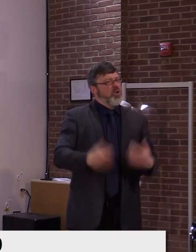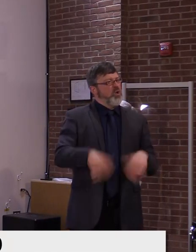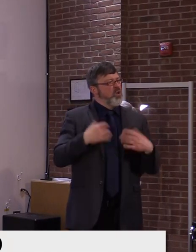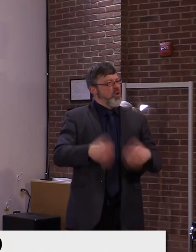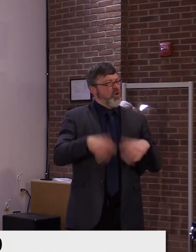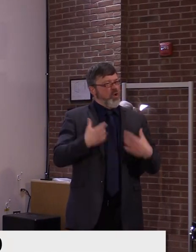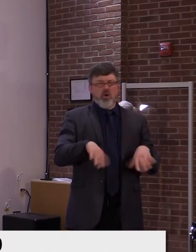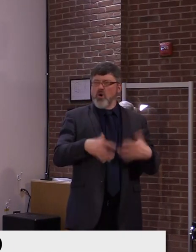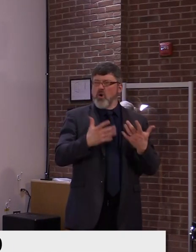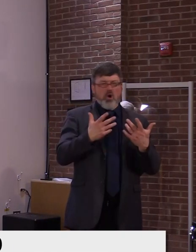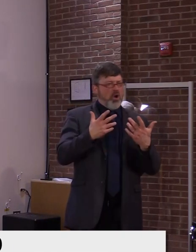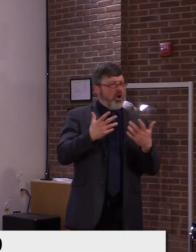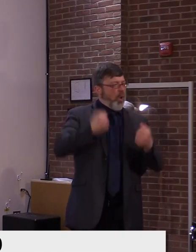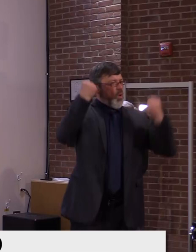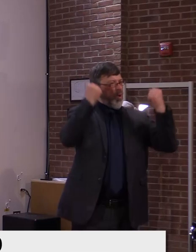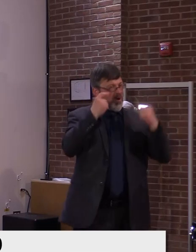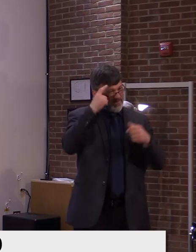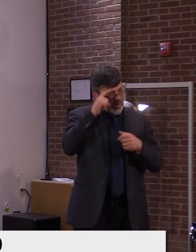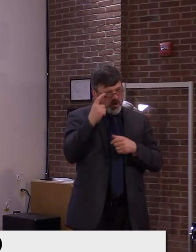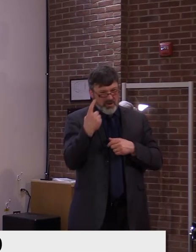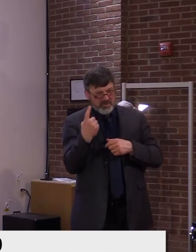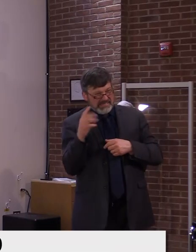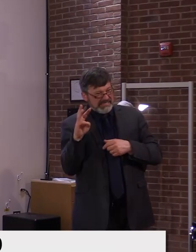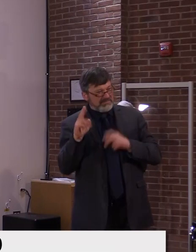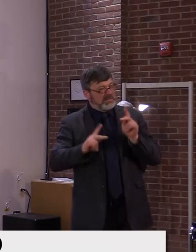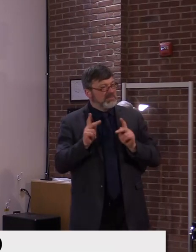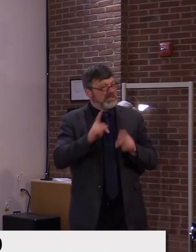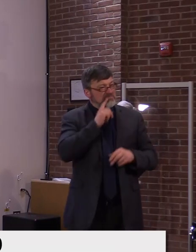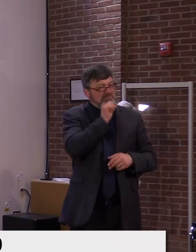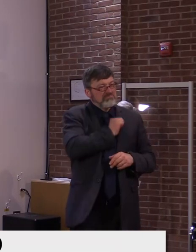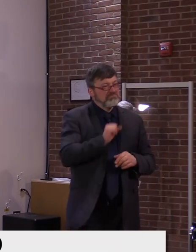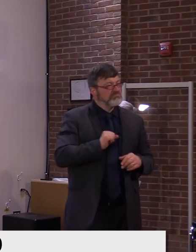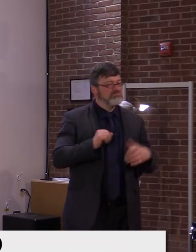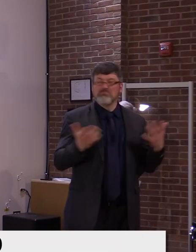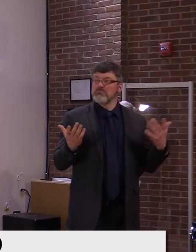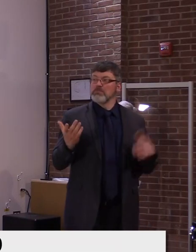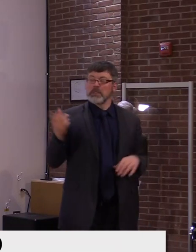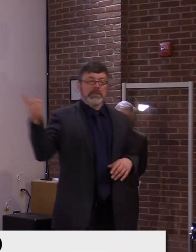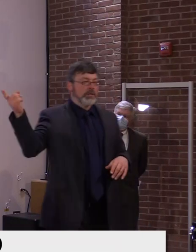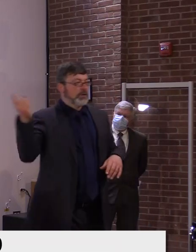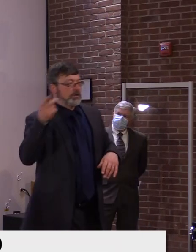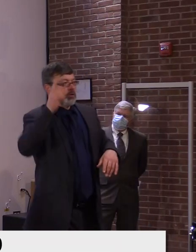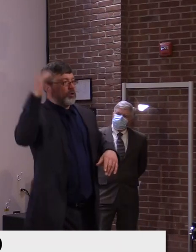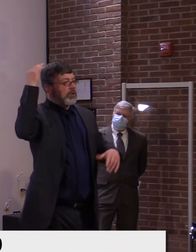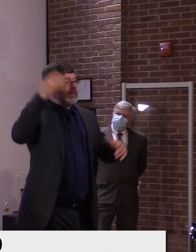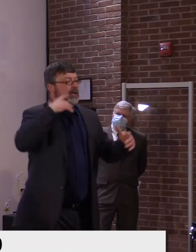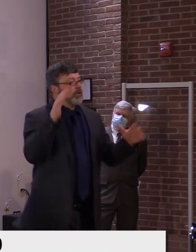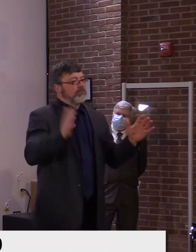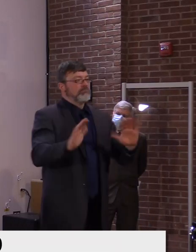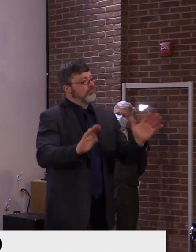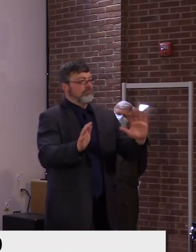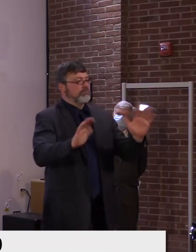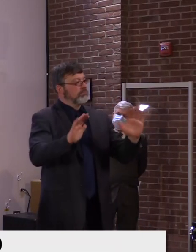novel syndrome we're talking about, it's related to an older syndrome